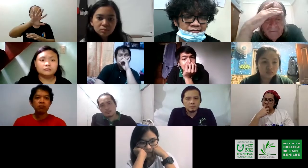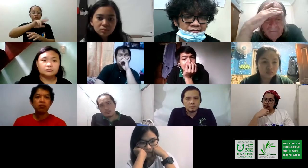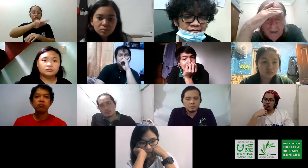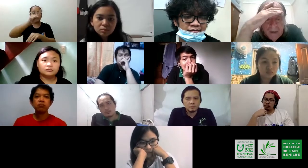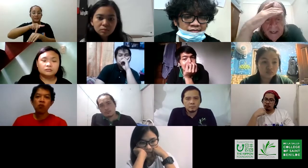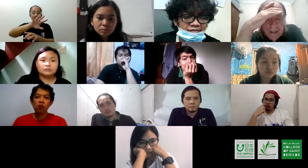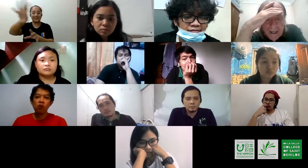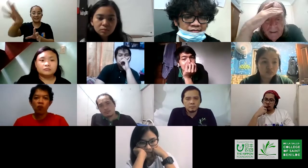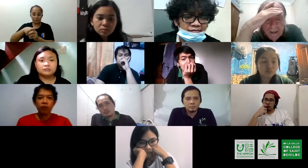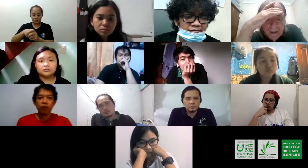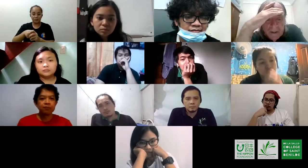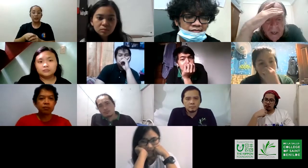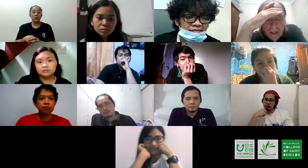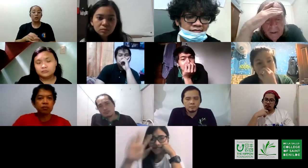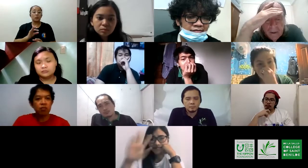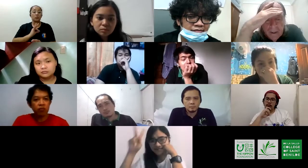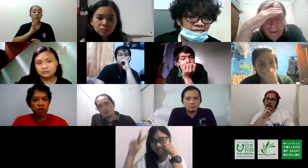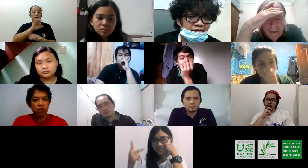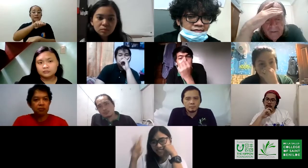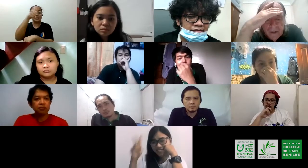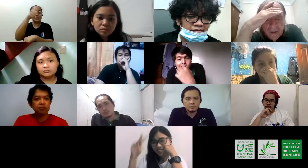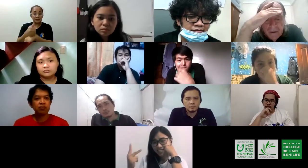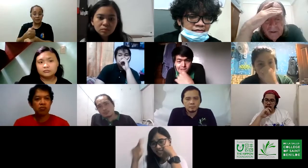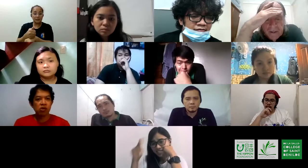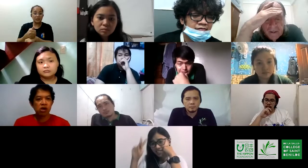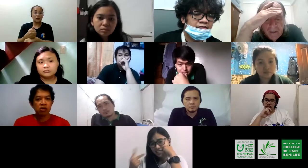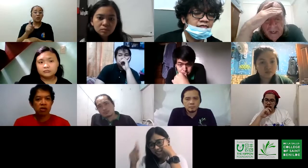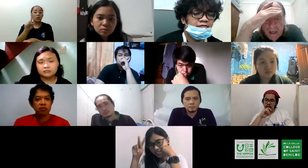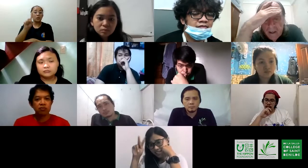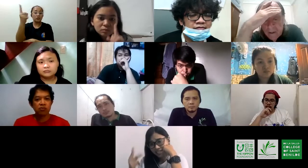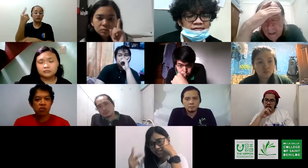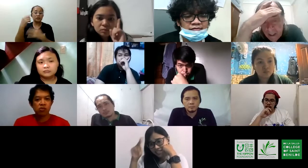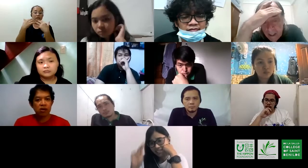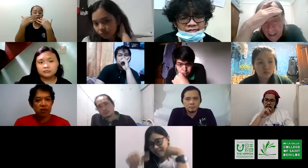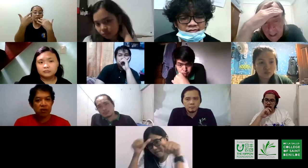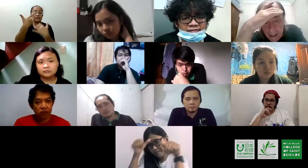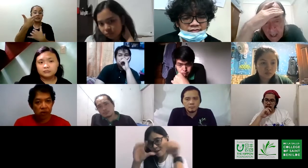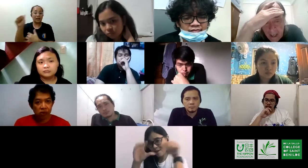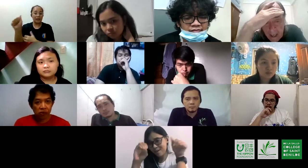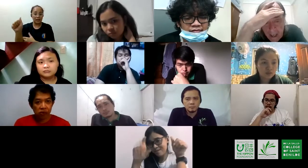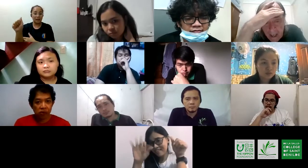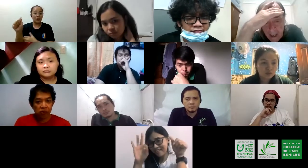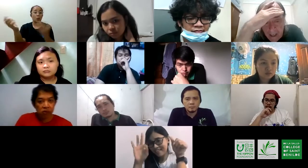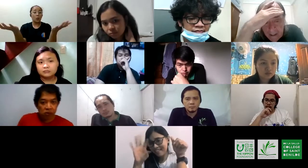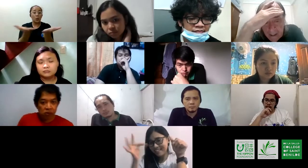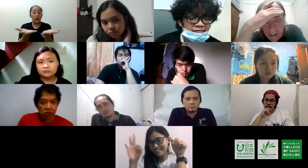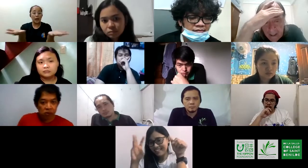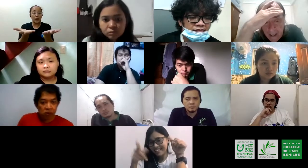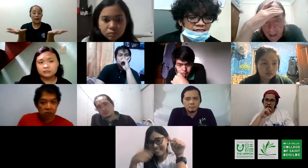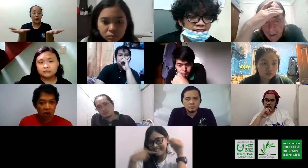1996 in a meeting held at the Philippine School for the Deaf, where 17 leaders of different deaf